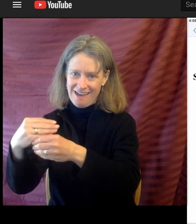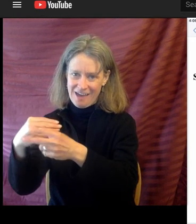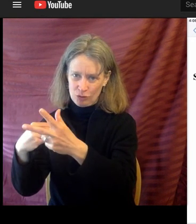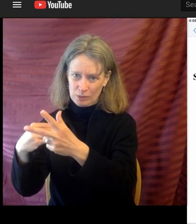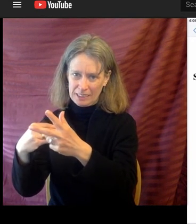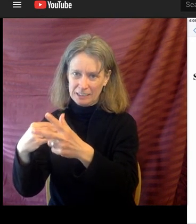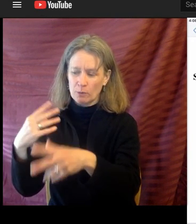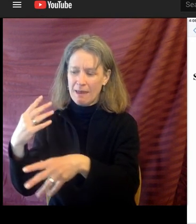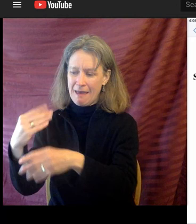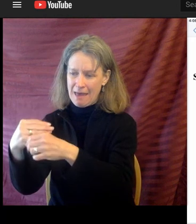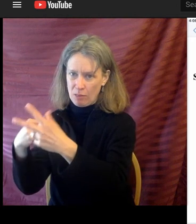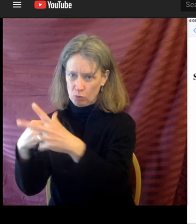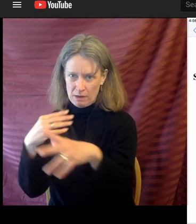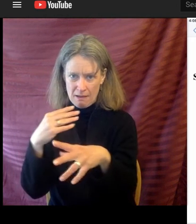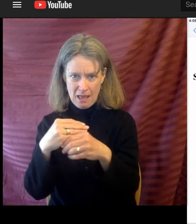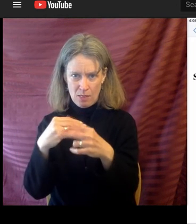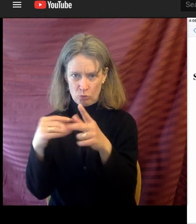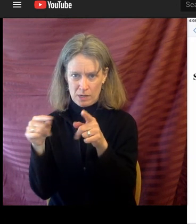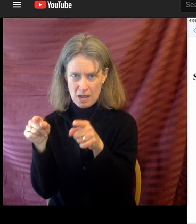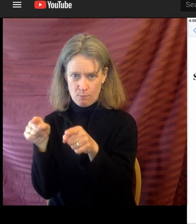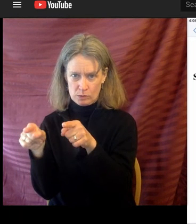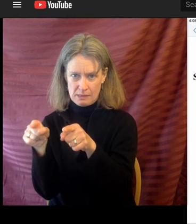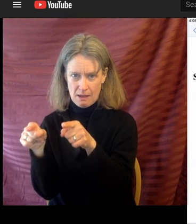add 3 to both sides.